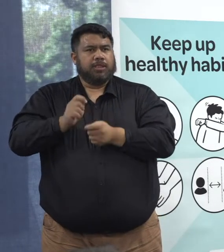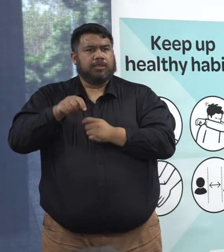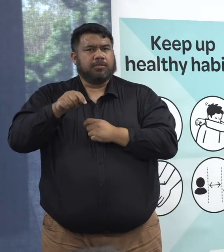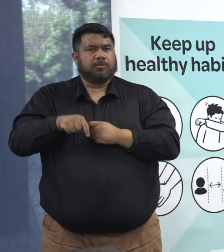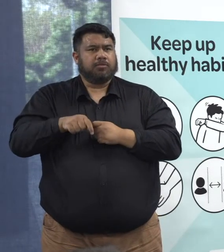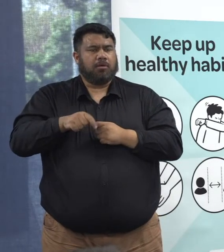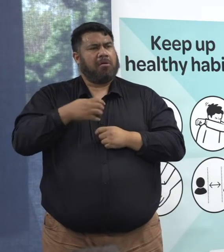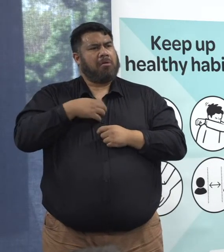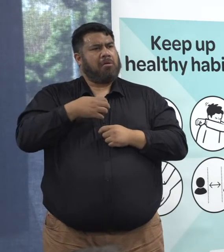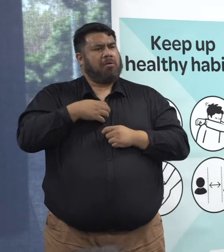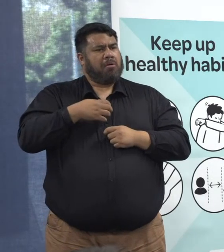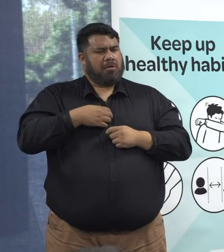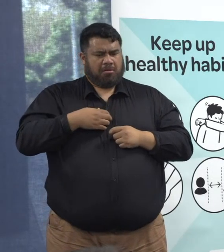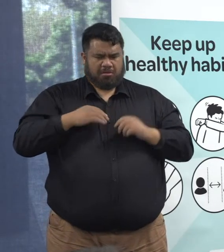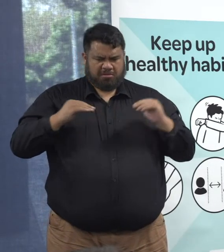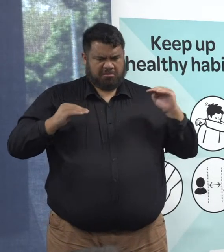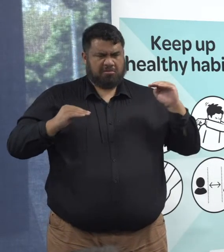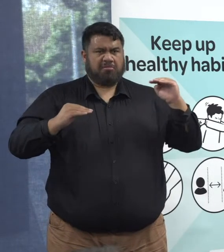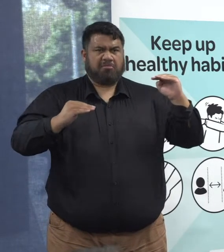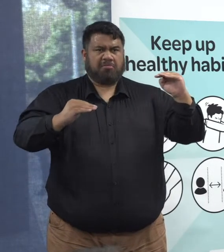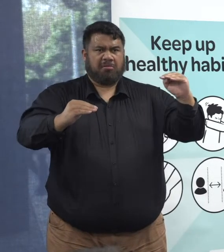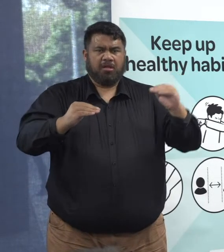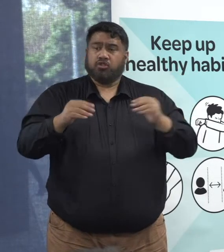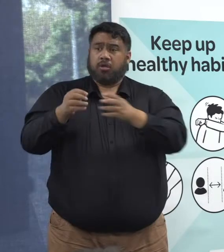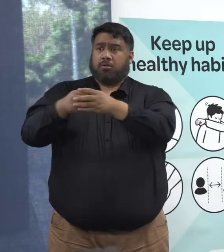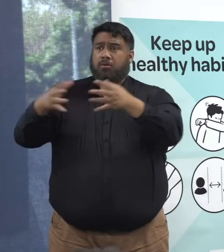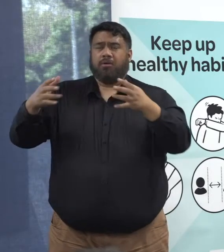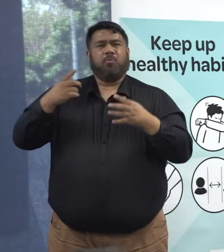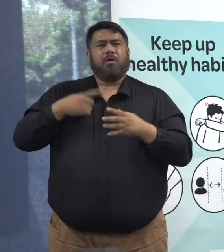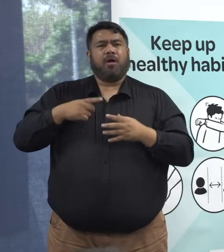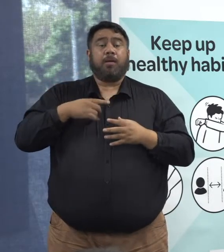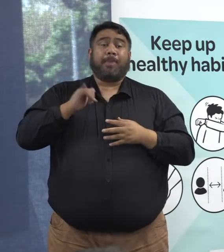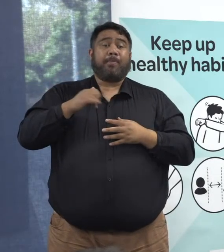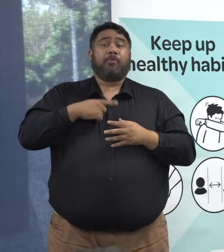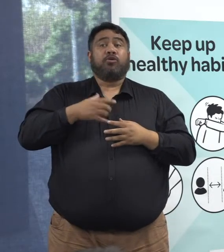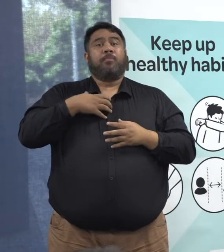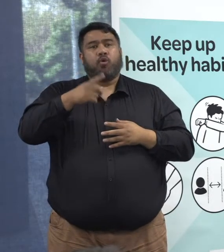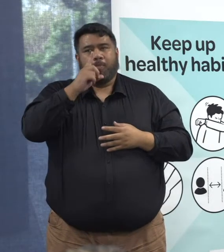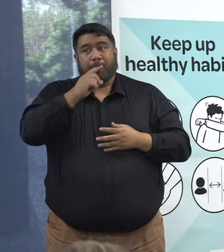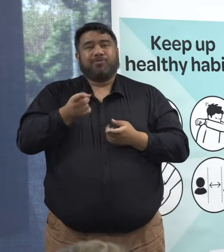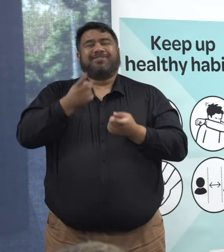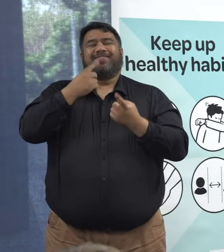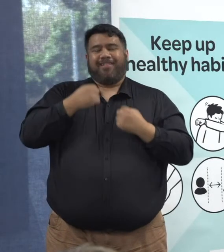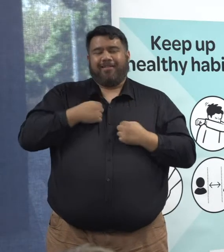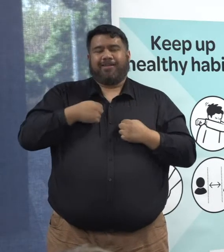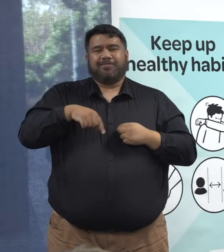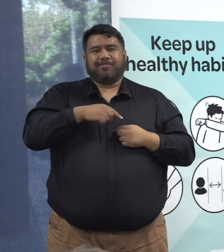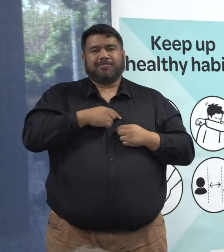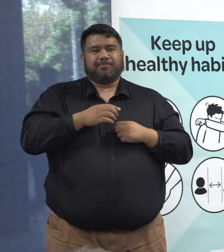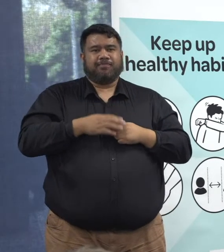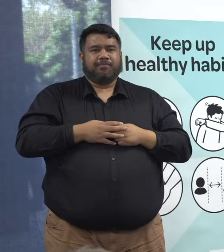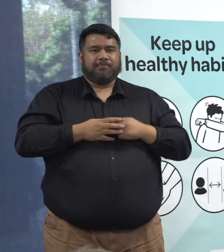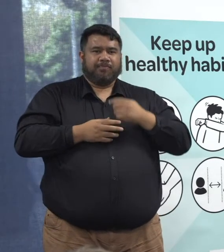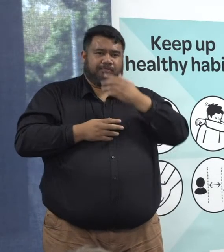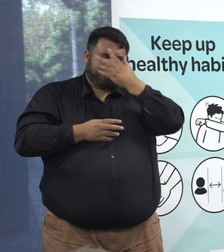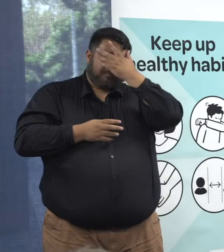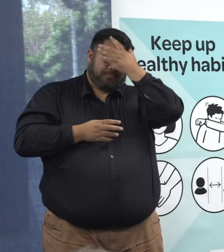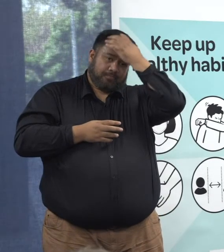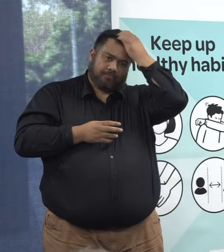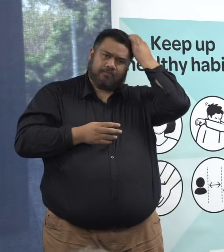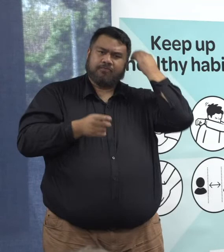may just be an increase in both testing and reporting of testing. And speaking of testing, I mean, so with